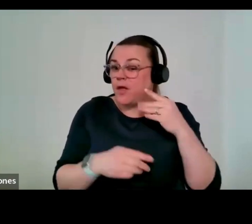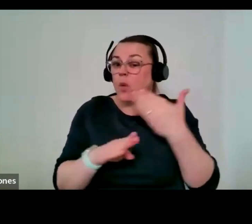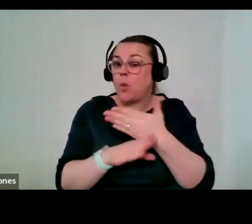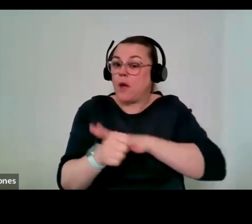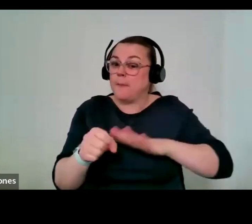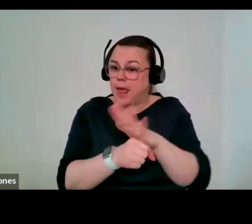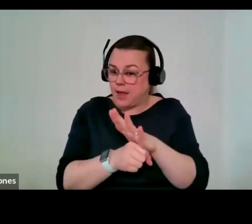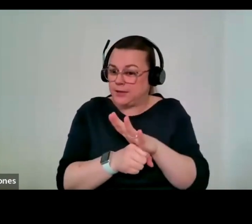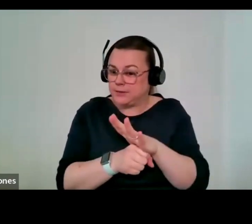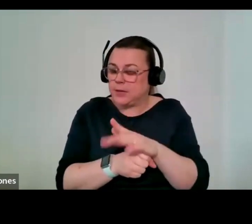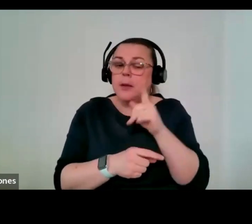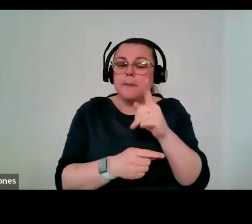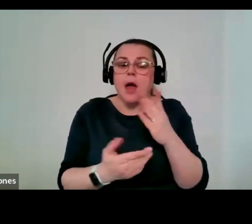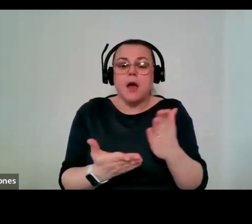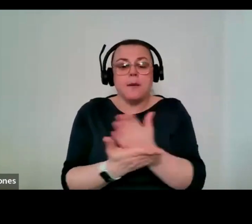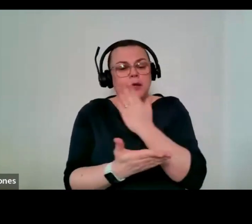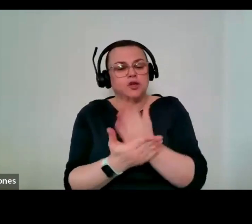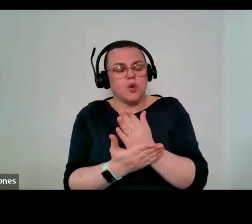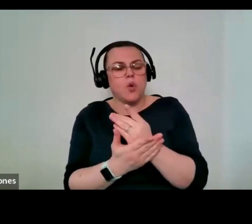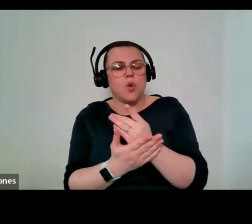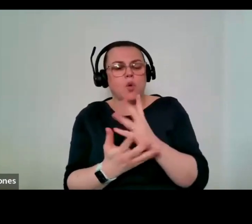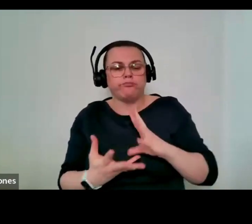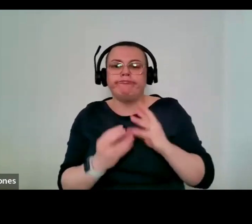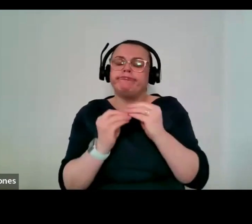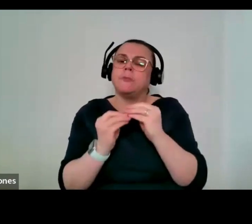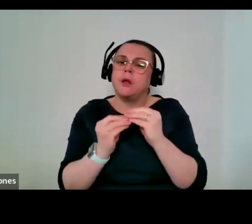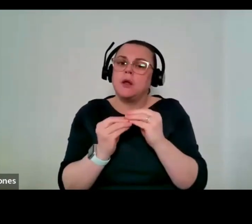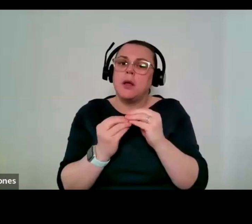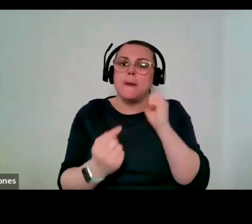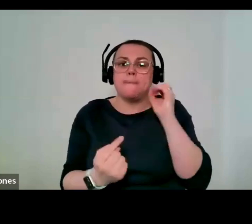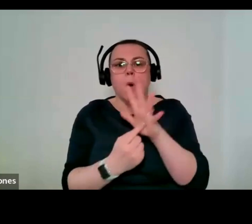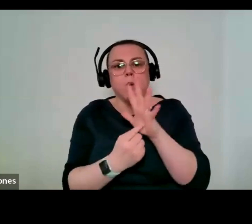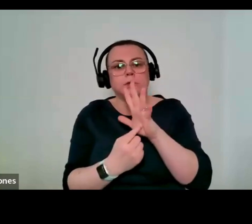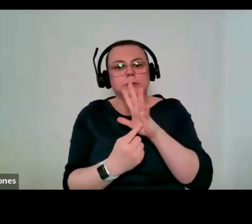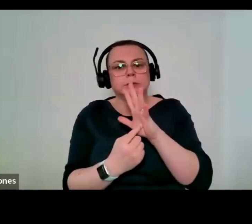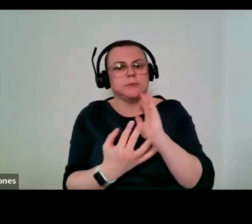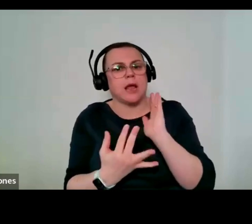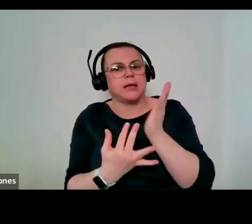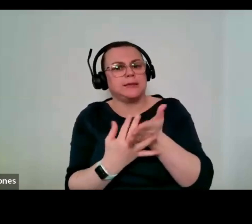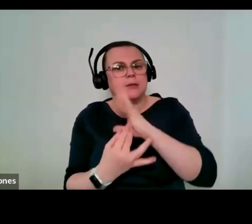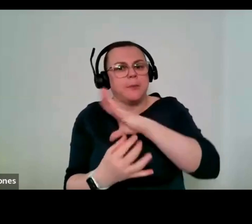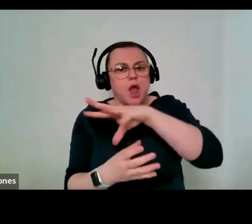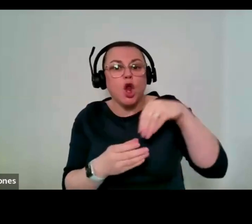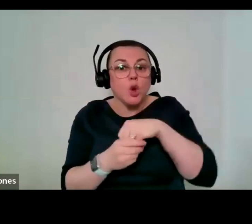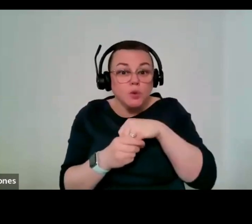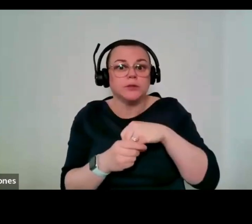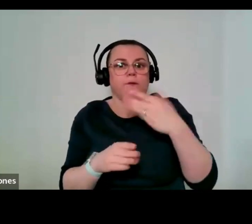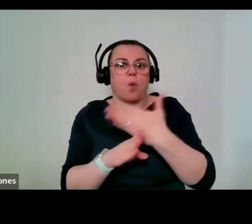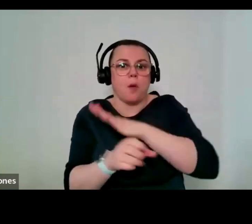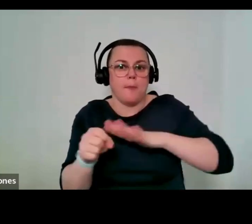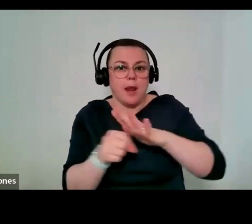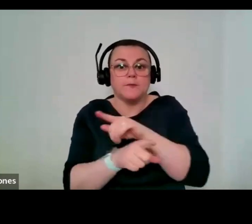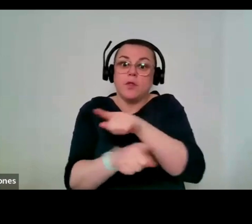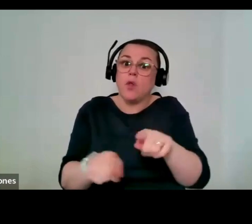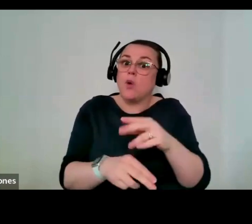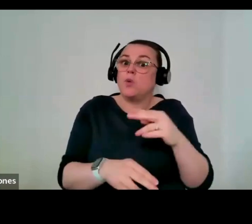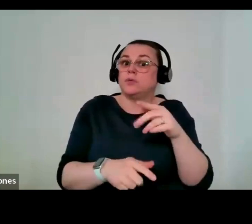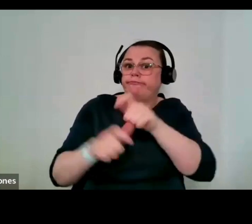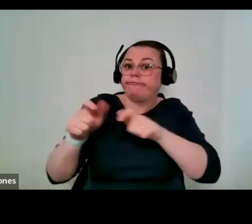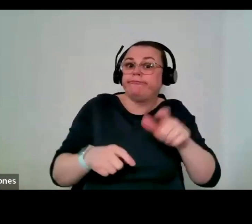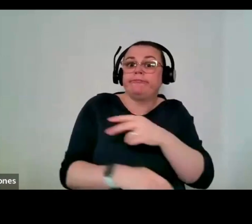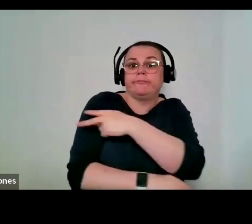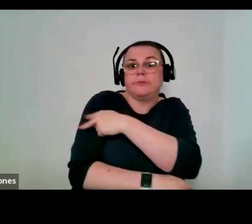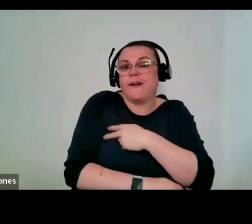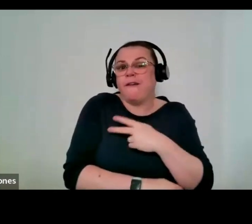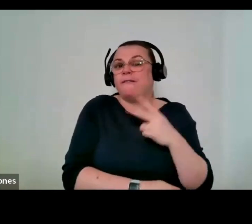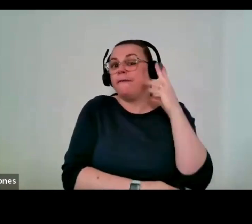that really important, accessible, inclusive workplace for people with hearing loss. So we'll